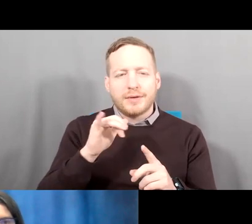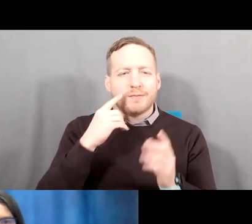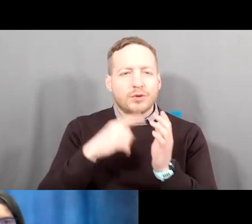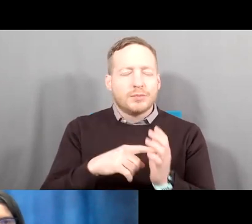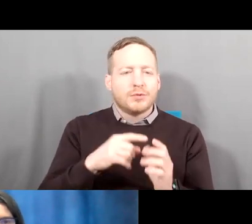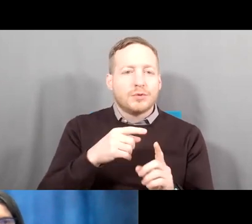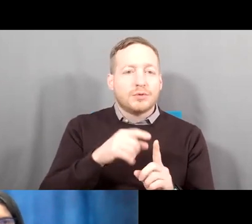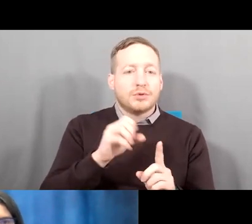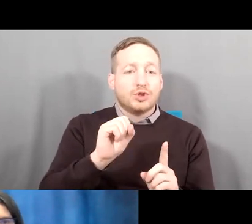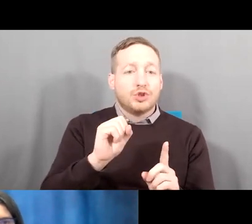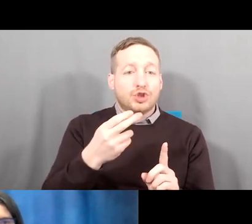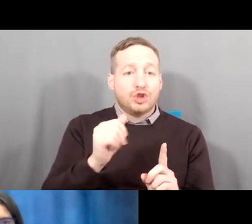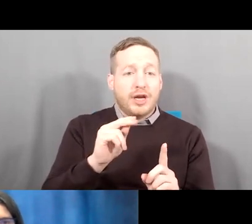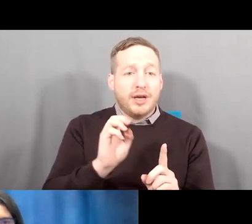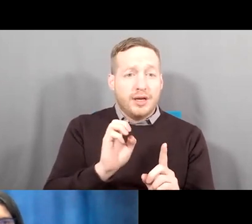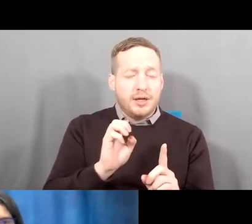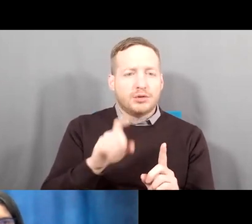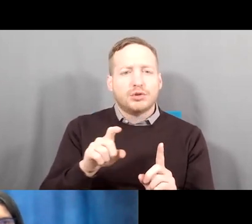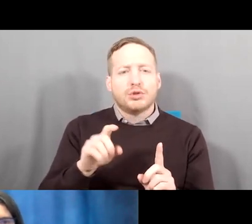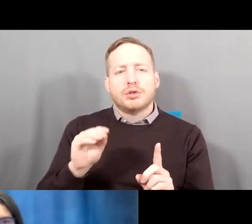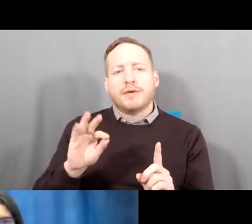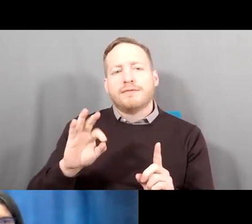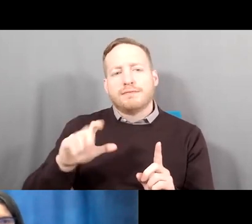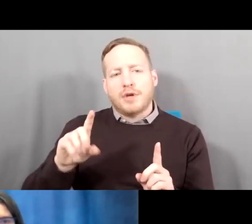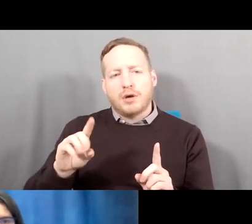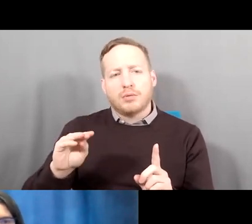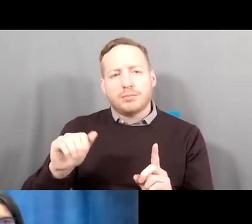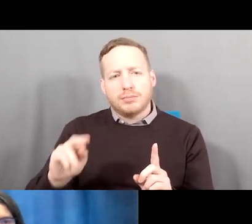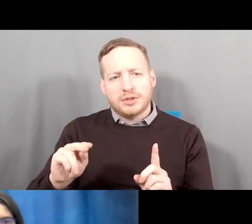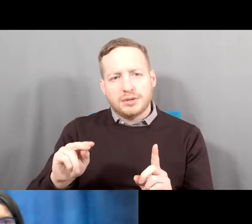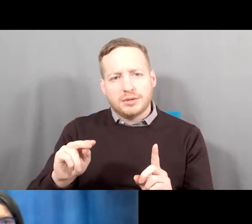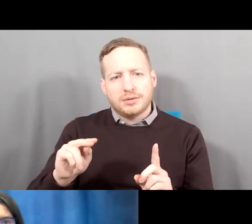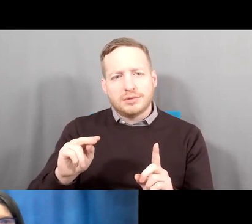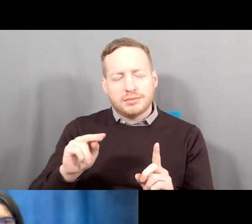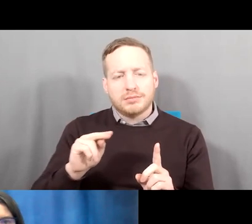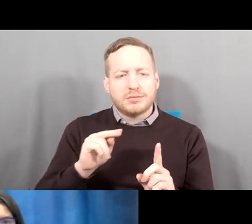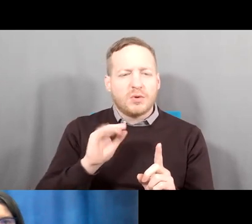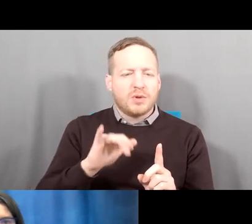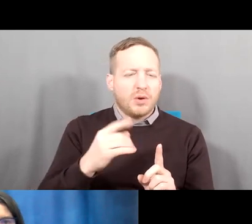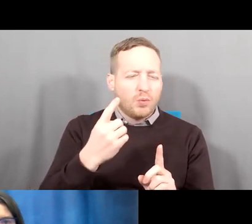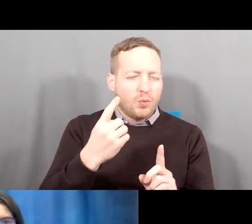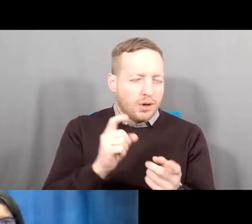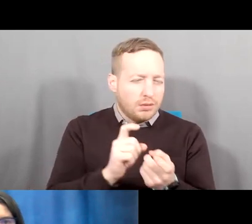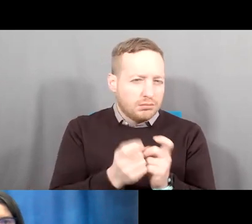written, it should not only be the first name. For example, it said Shane. It should always say Shane Feldman.